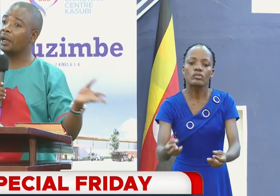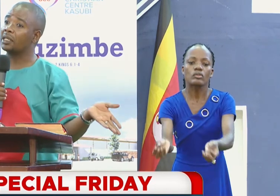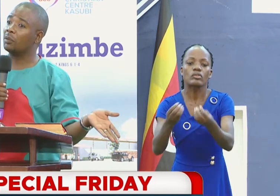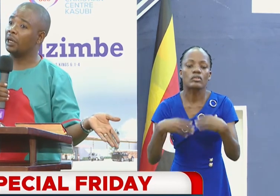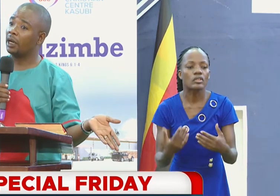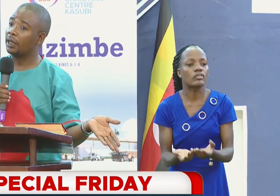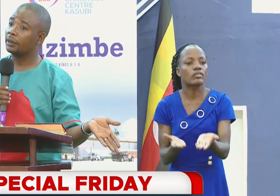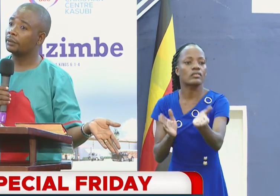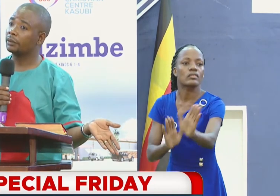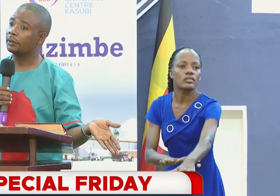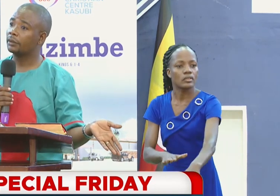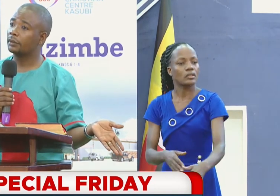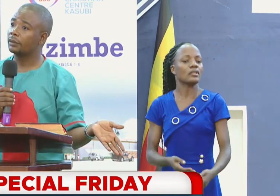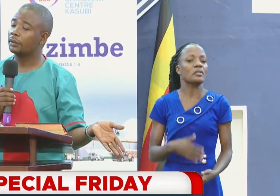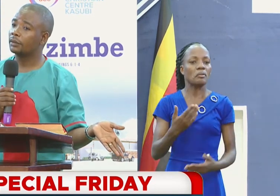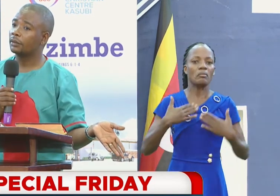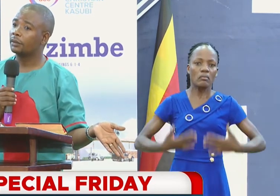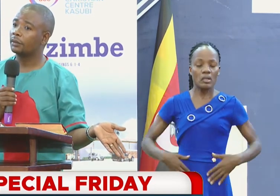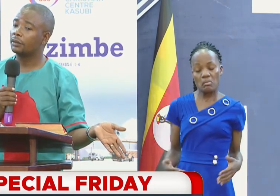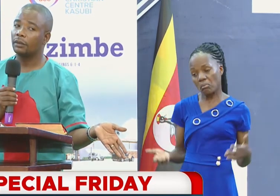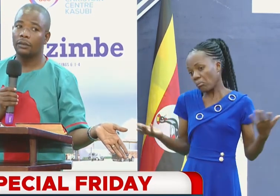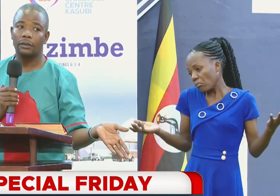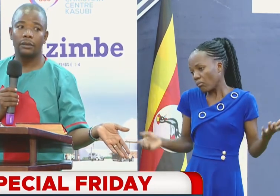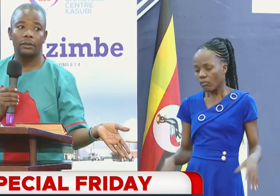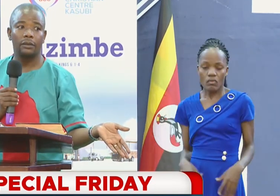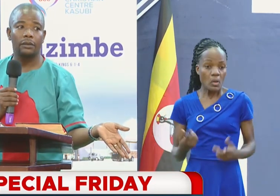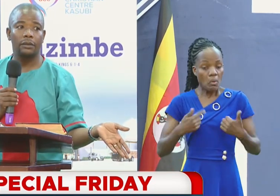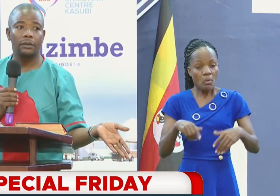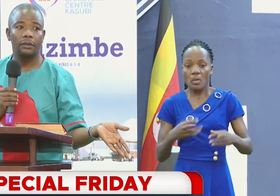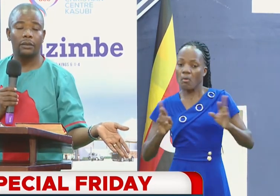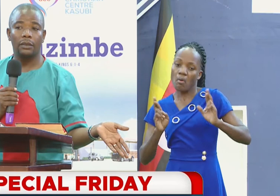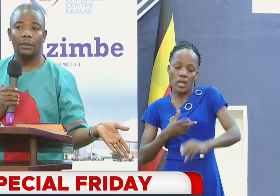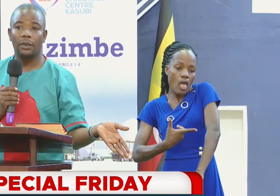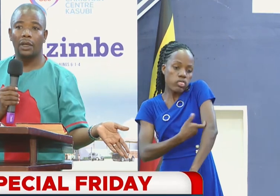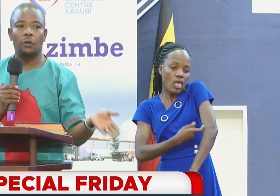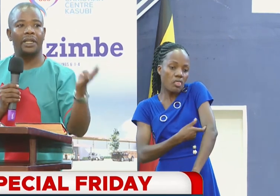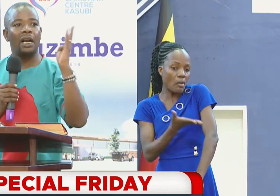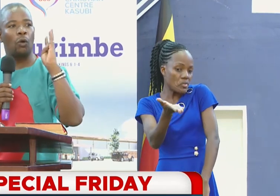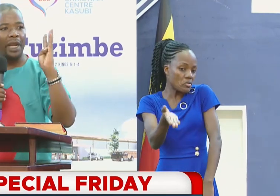body. They tell you it was treated.